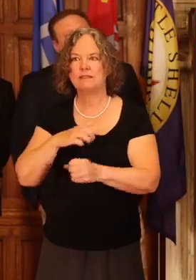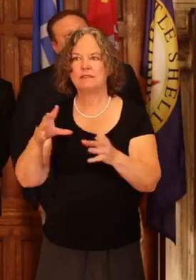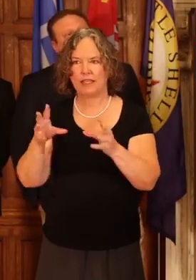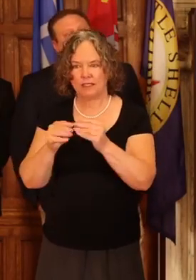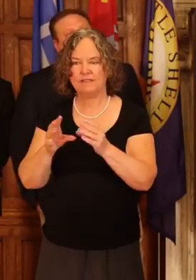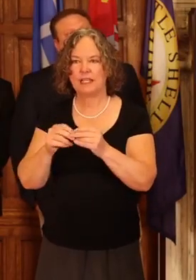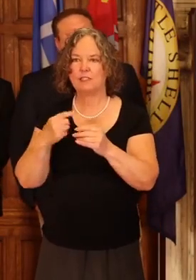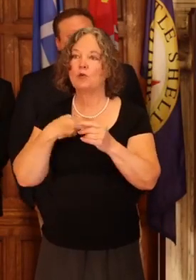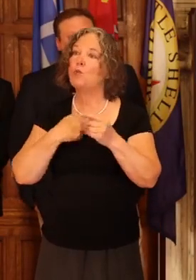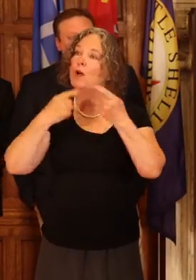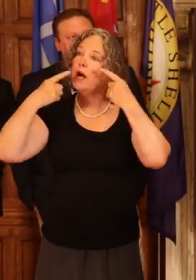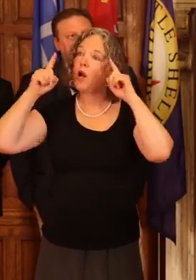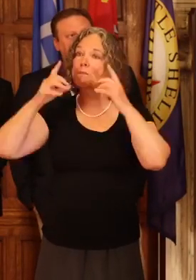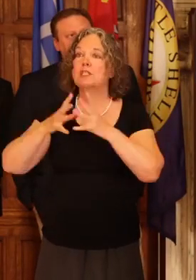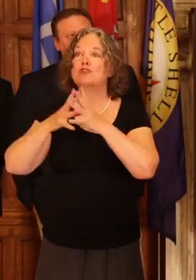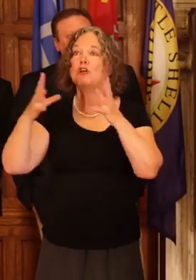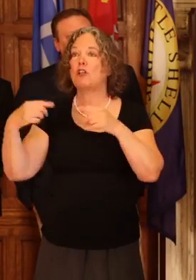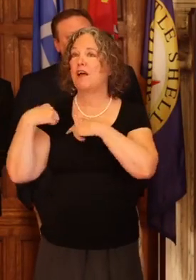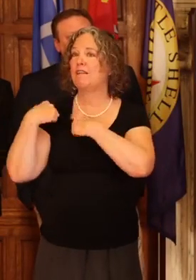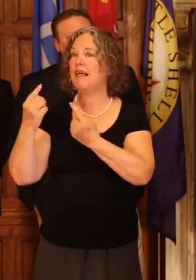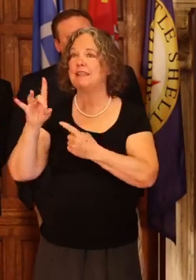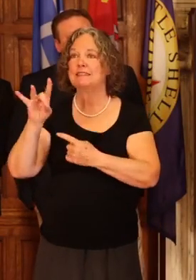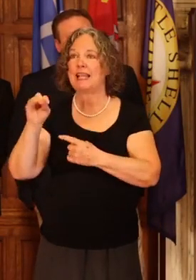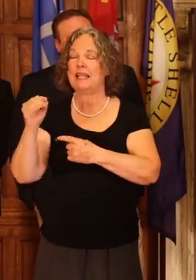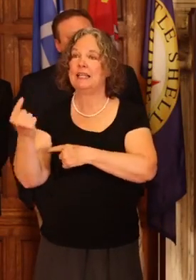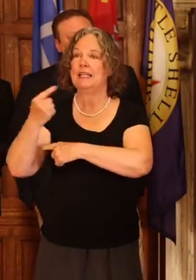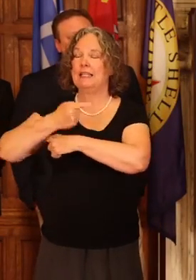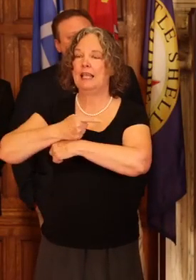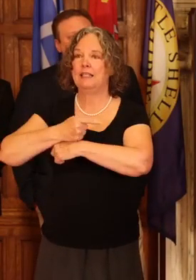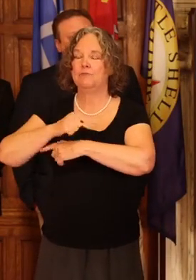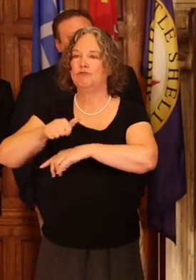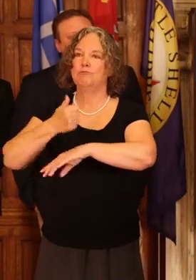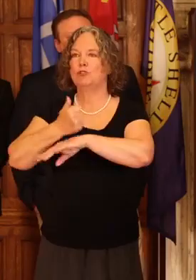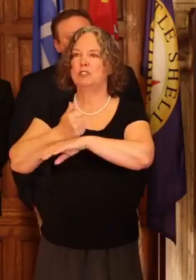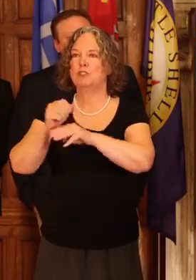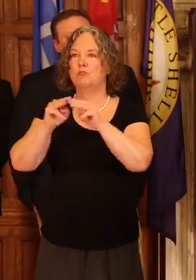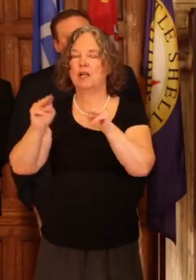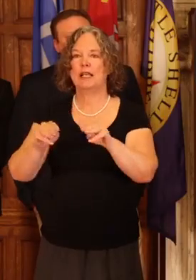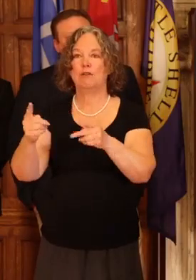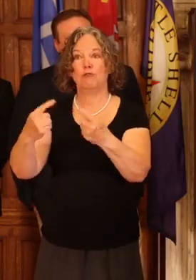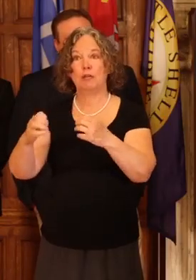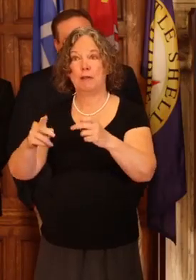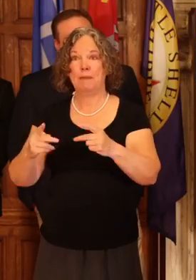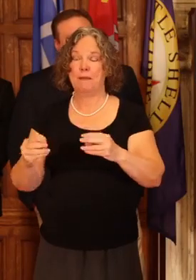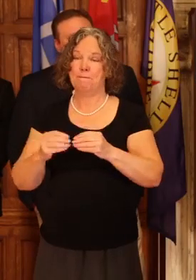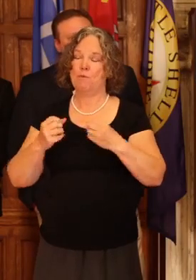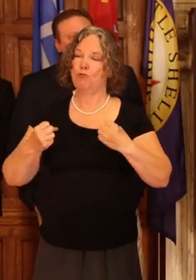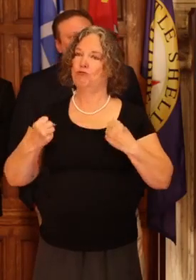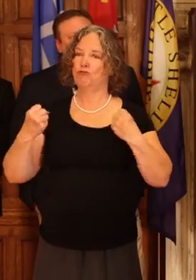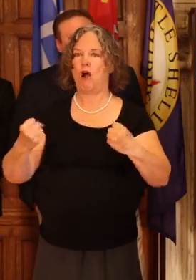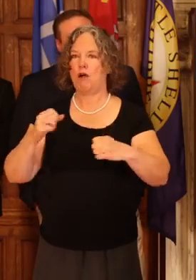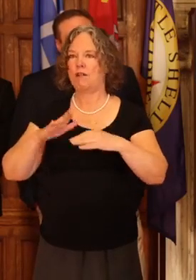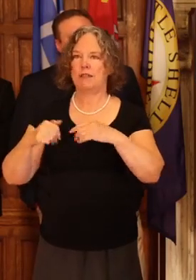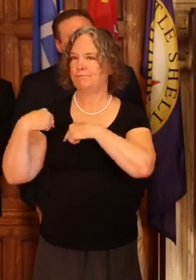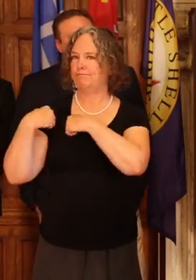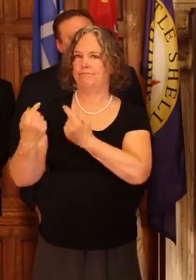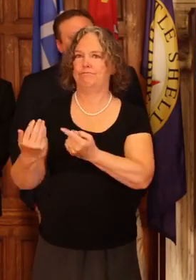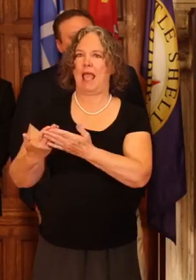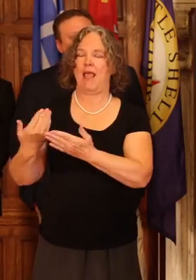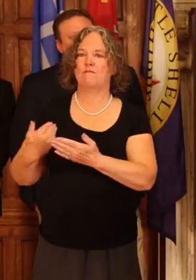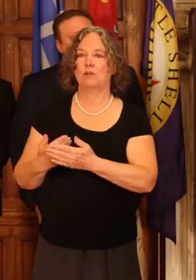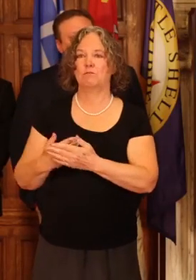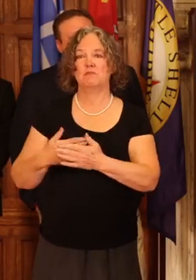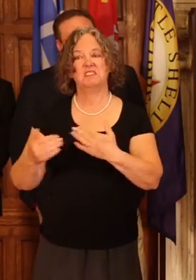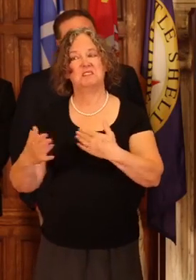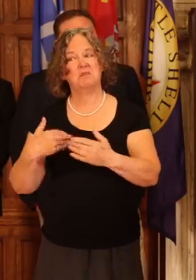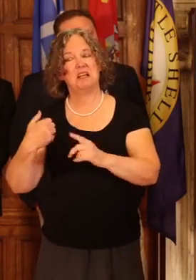We accomplished a lot in the last 80 days to position Montana to come back stronger than ever. And despite the attacks from